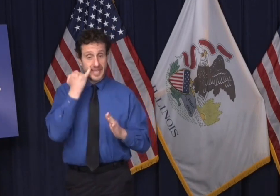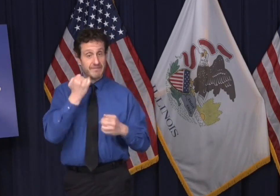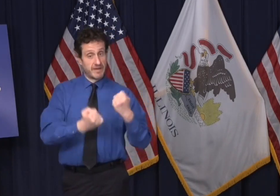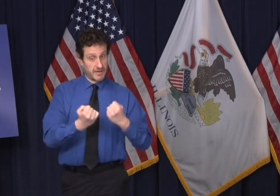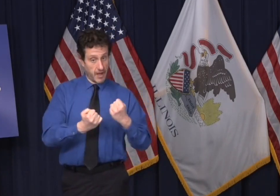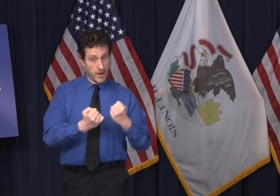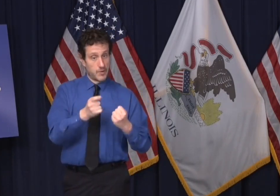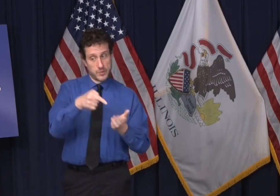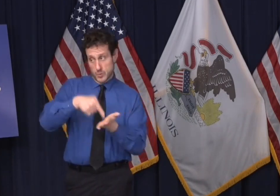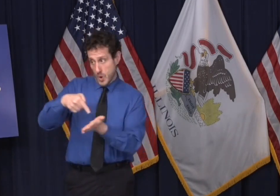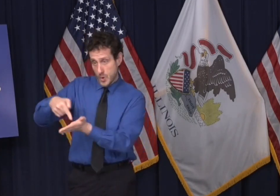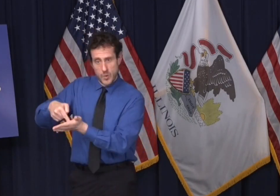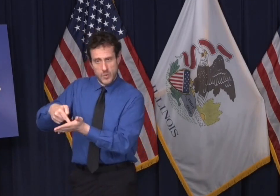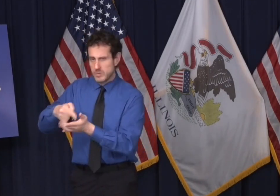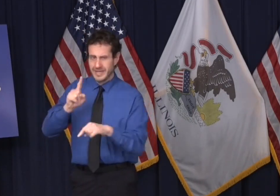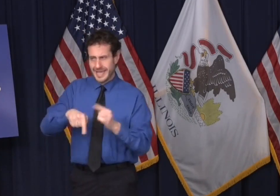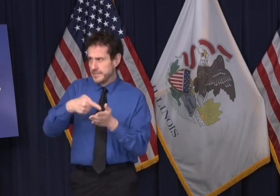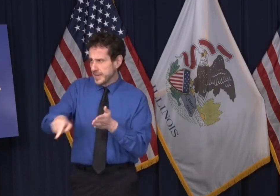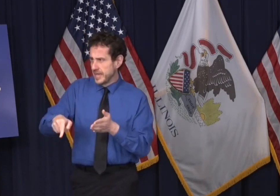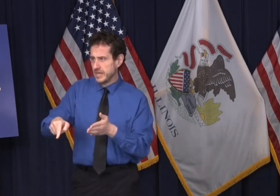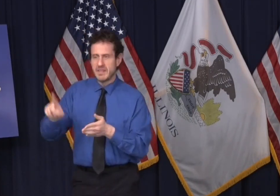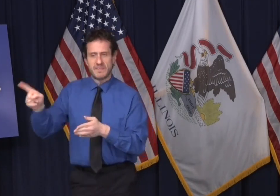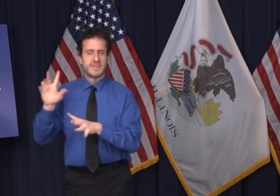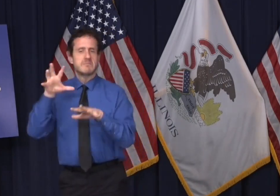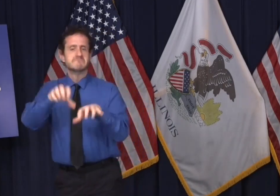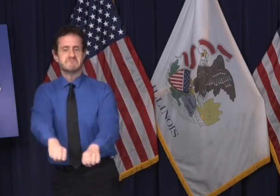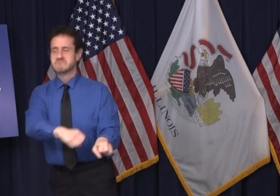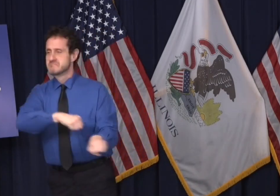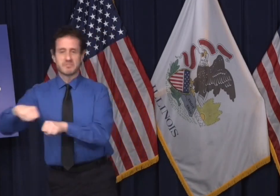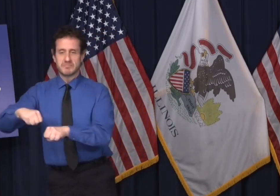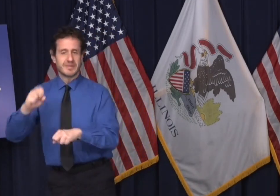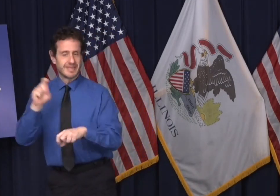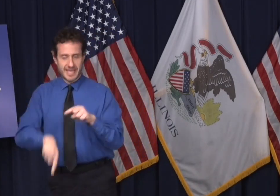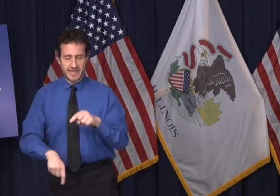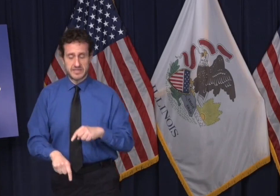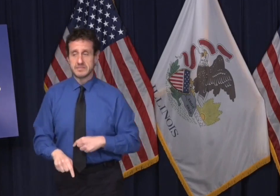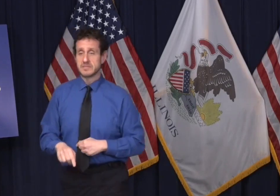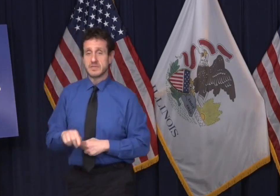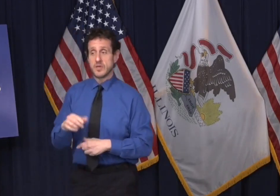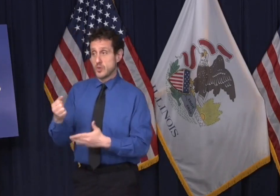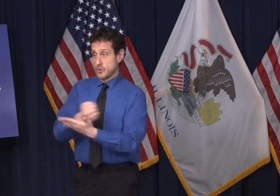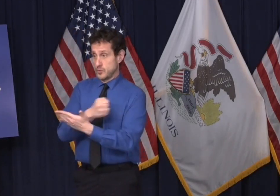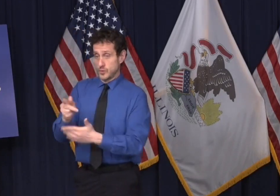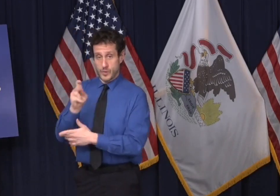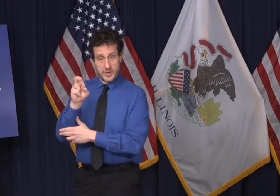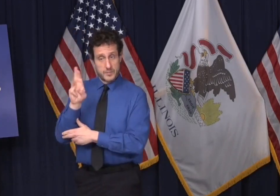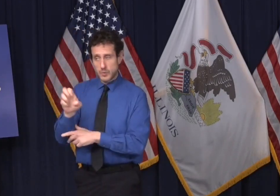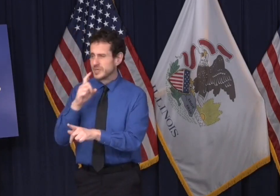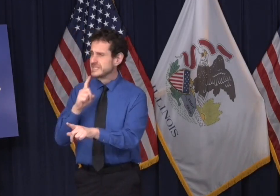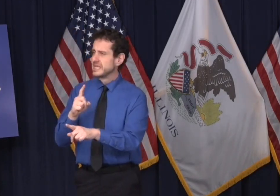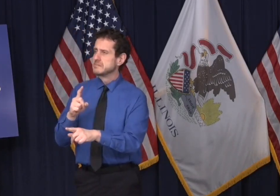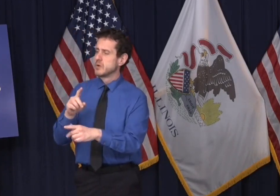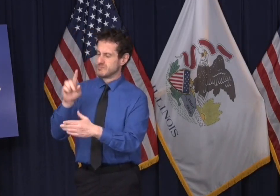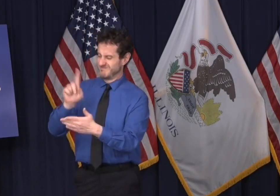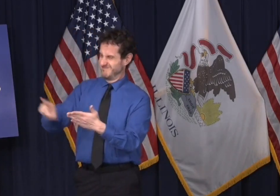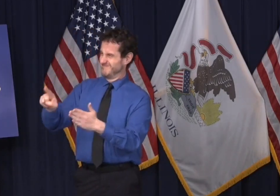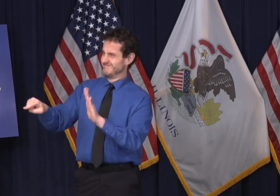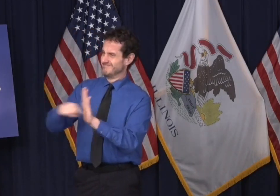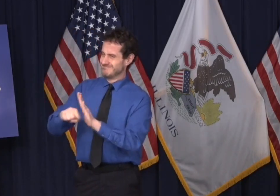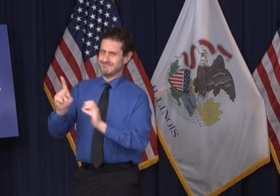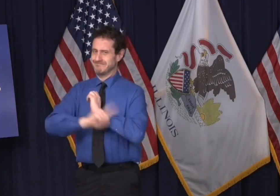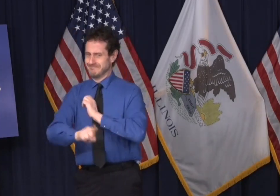the three major national credit bureaus to refrain from negative credit reporting at this time.